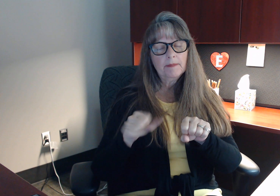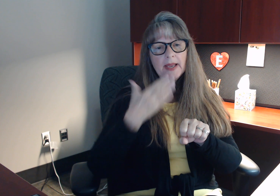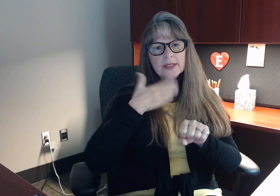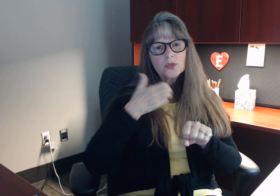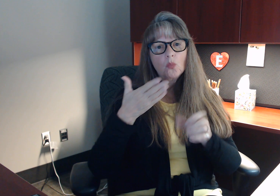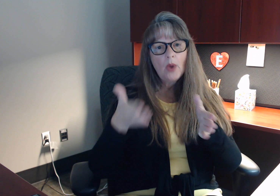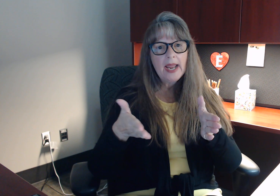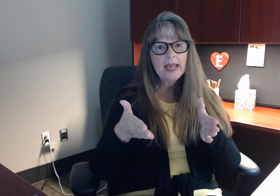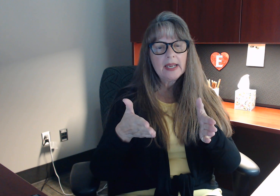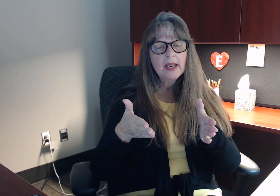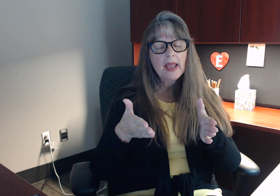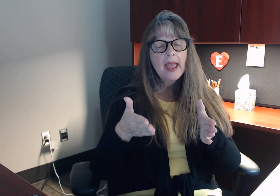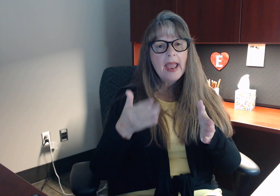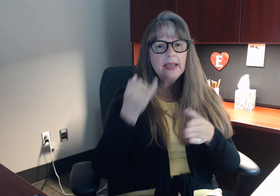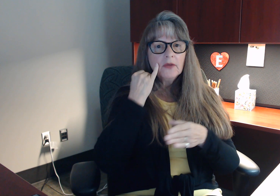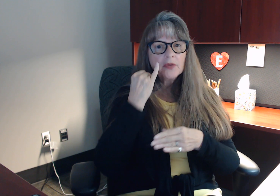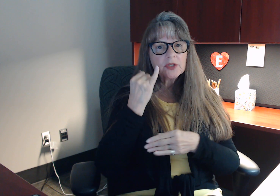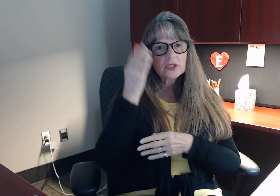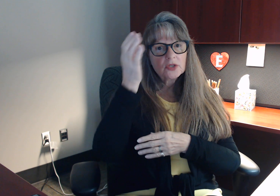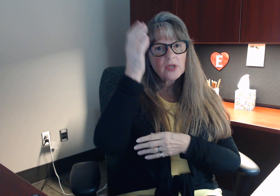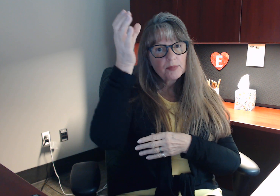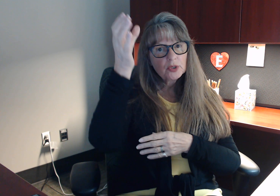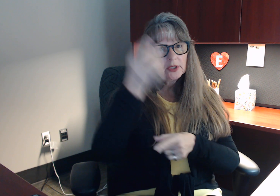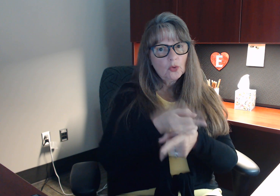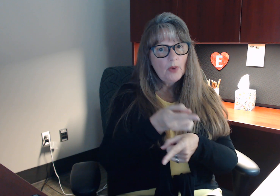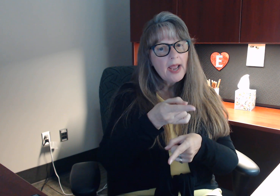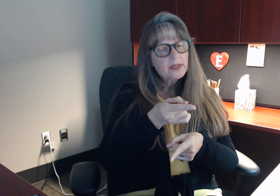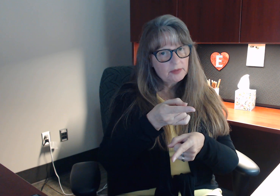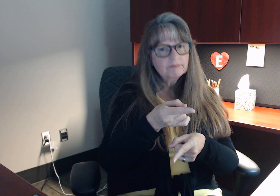best way. And if it's conceptually correct,